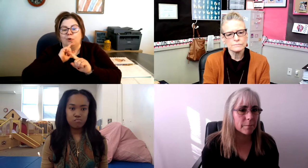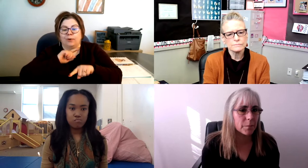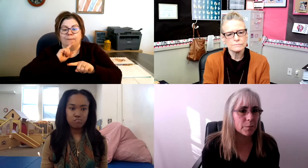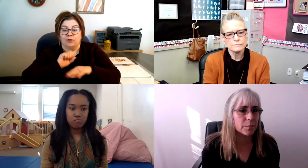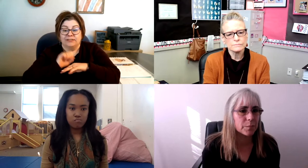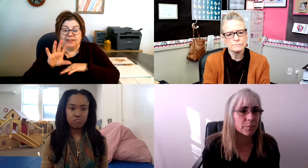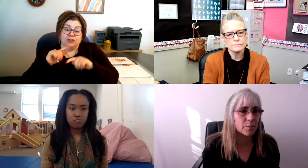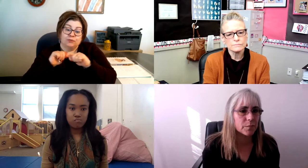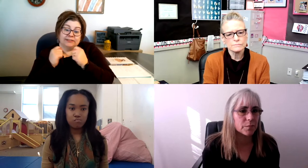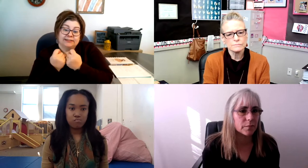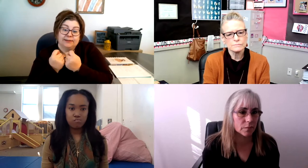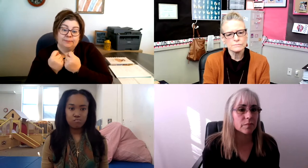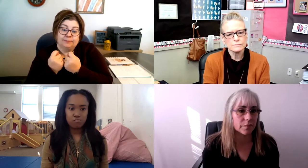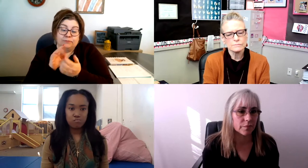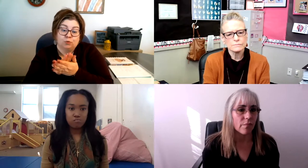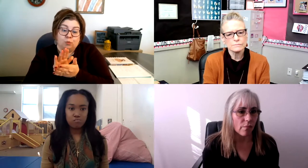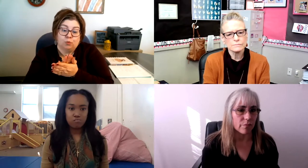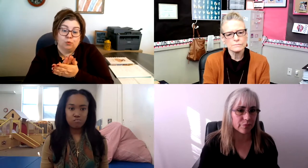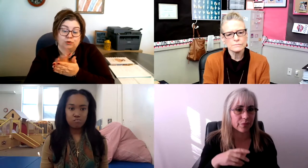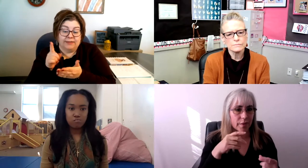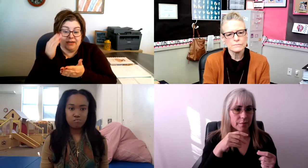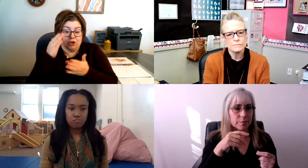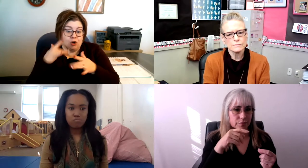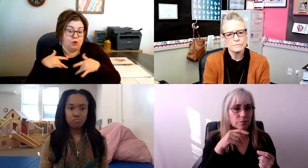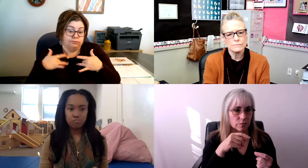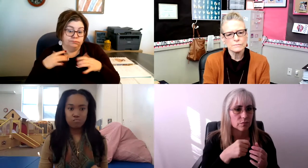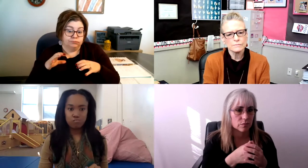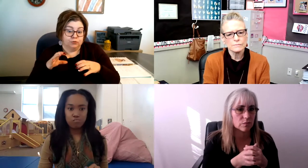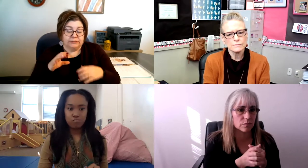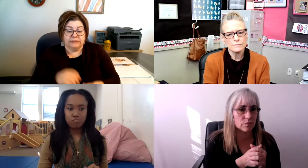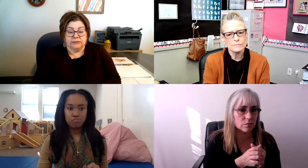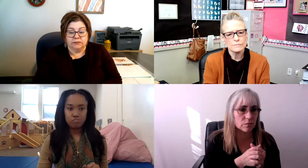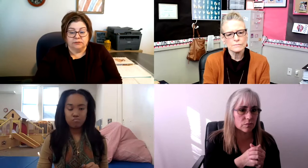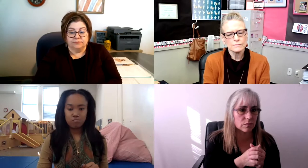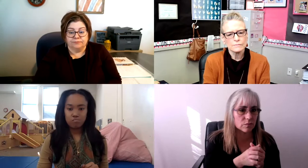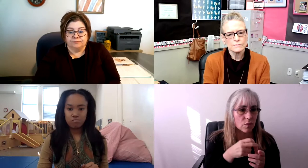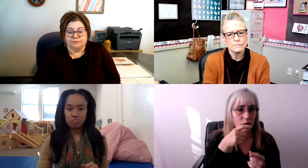So do you send your work reports out to the team at the school?